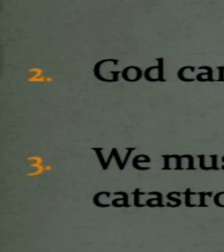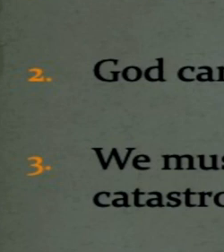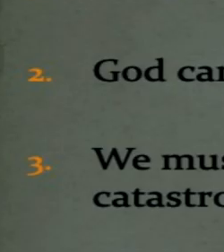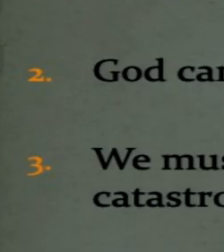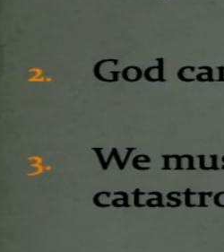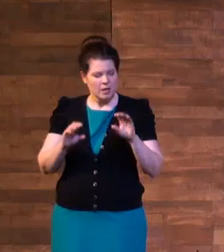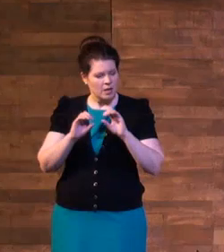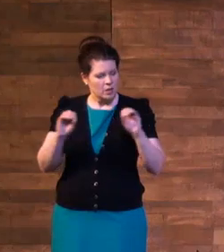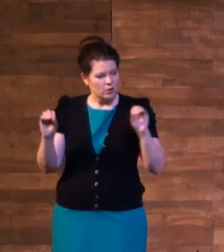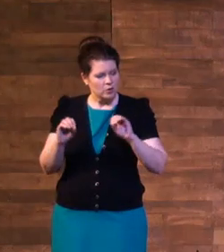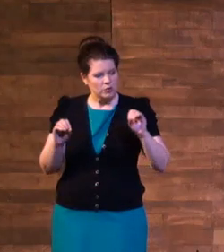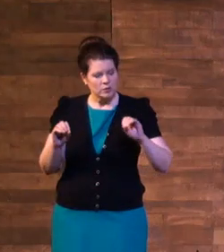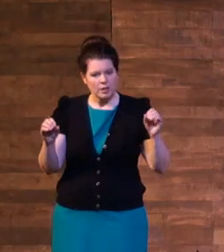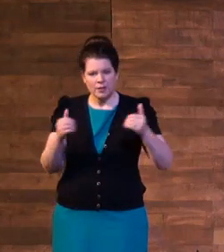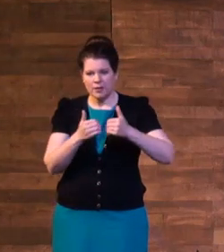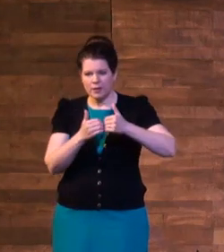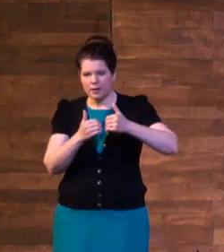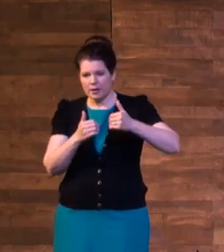nothing outside of his ability.